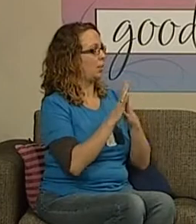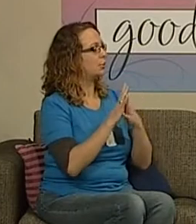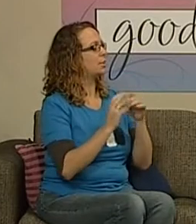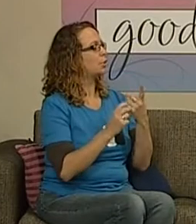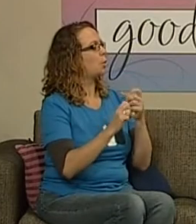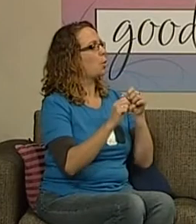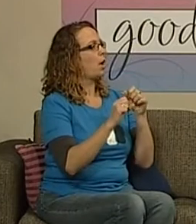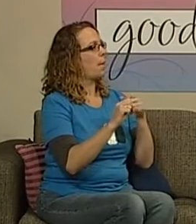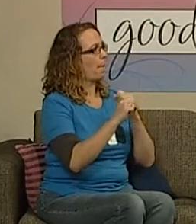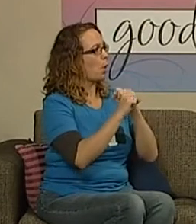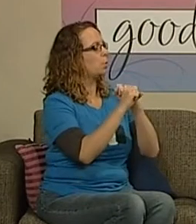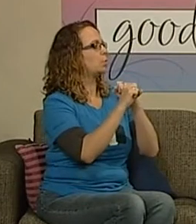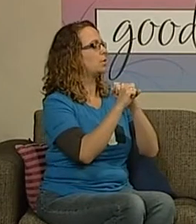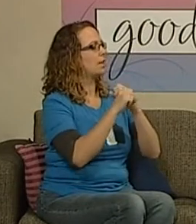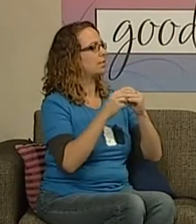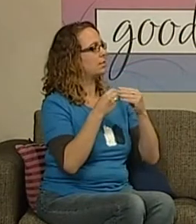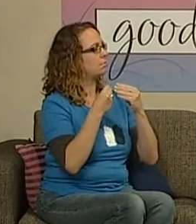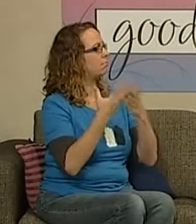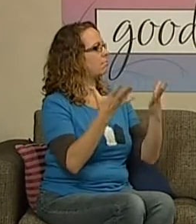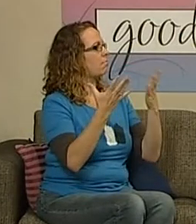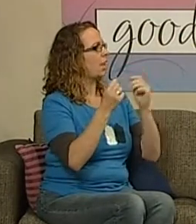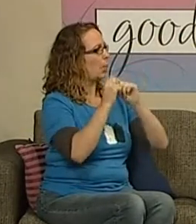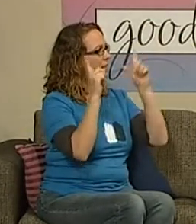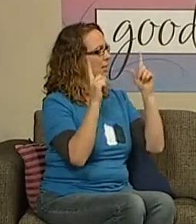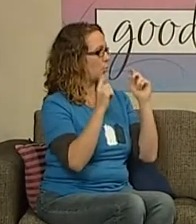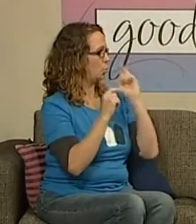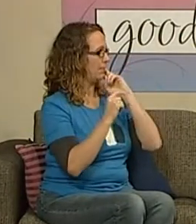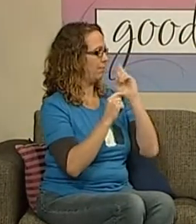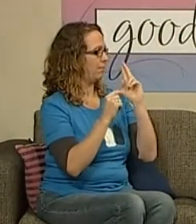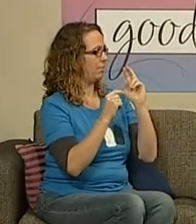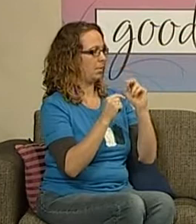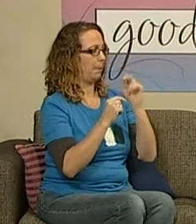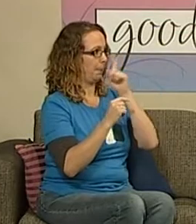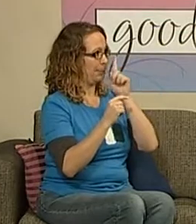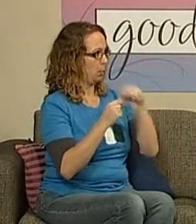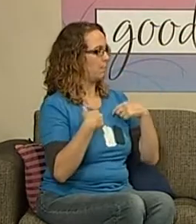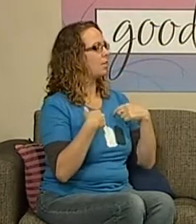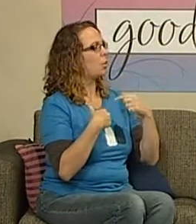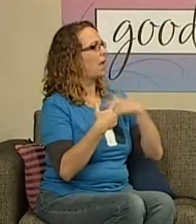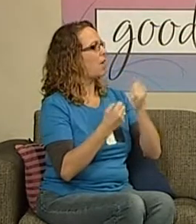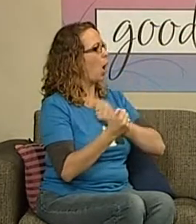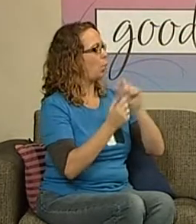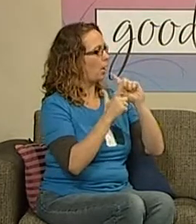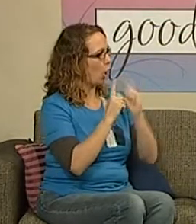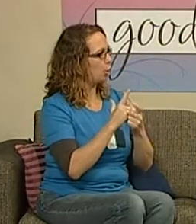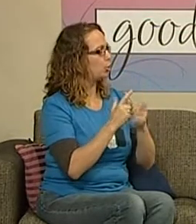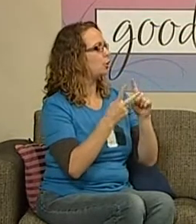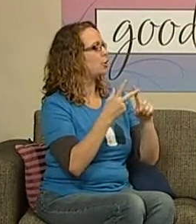Well, New Zealand Sign Language Week is kind of a chance to be a promotion for NZSL and deaf